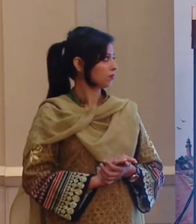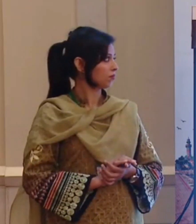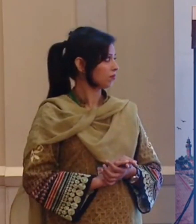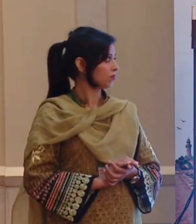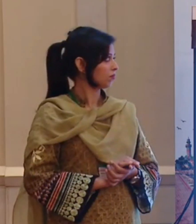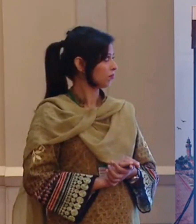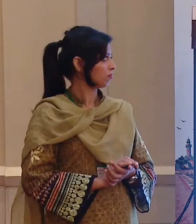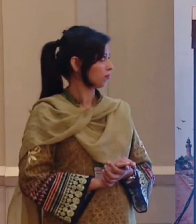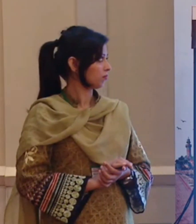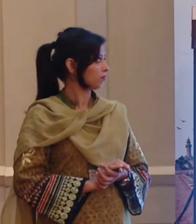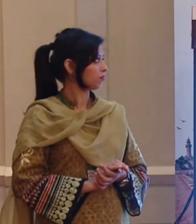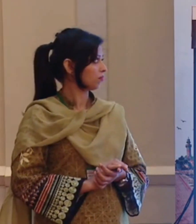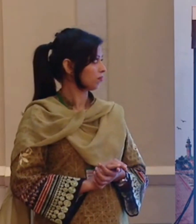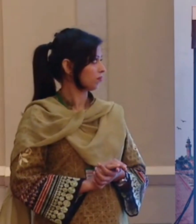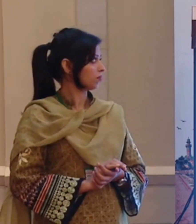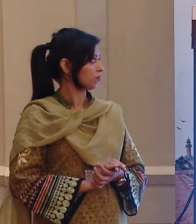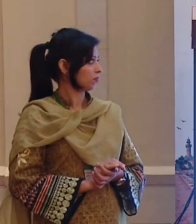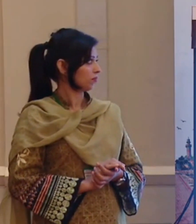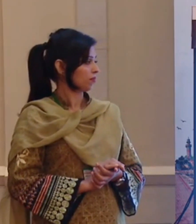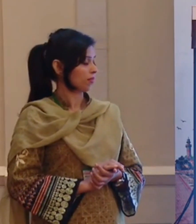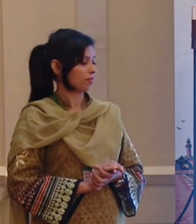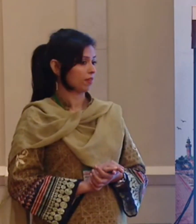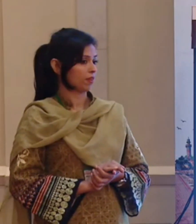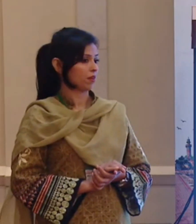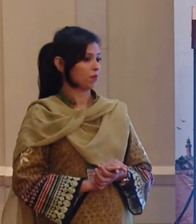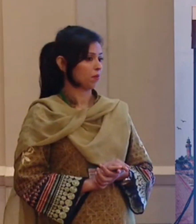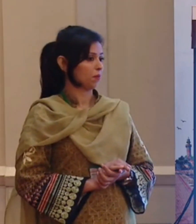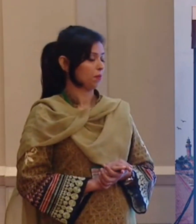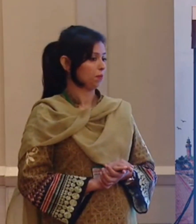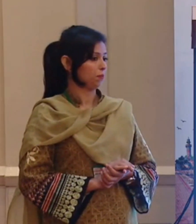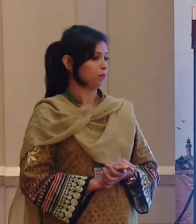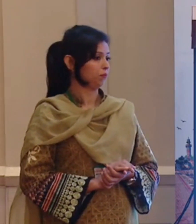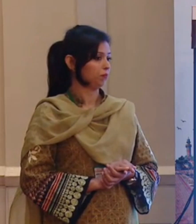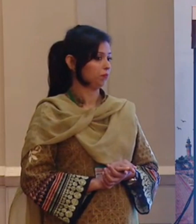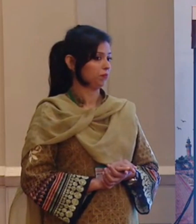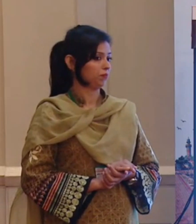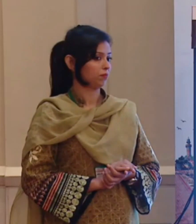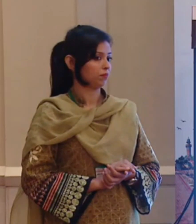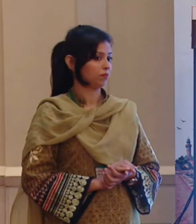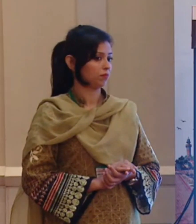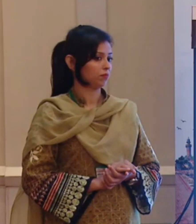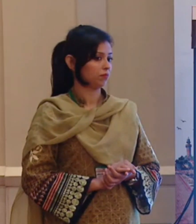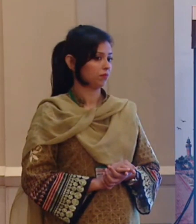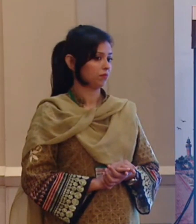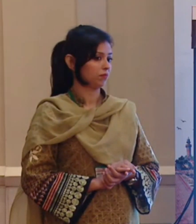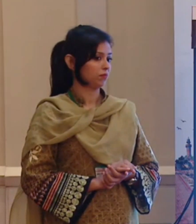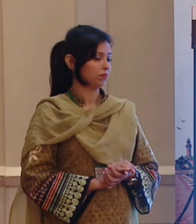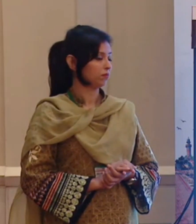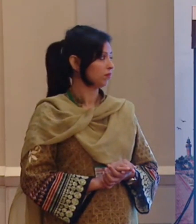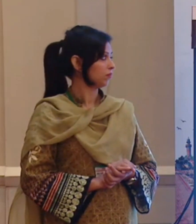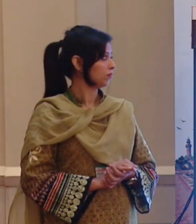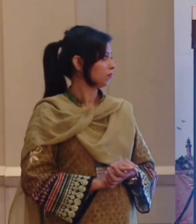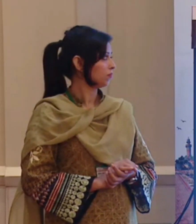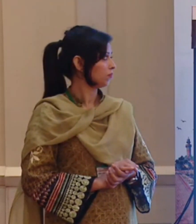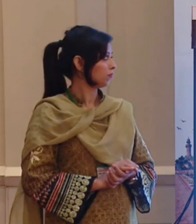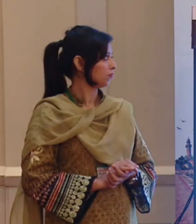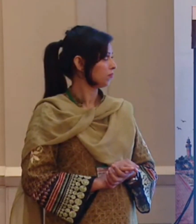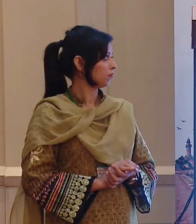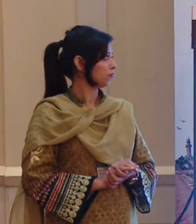from the upper part along cribriform plate, and make small openings with the help